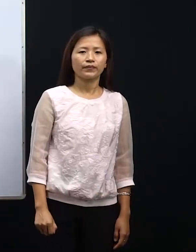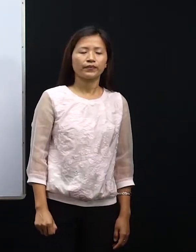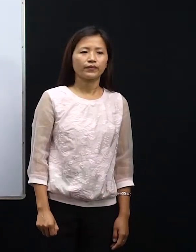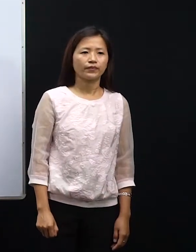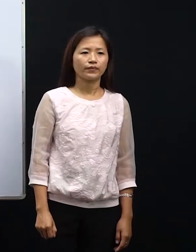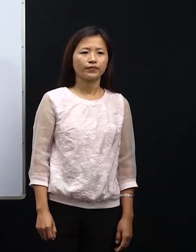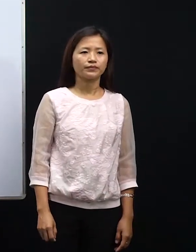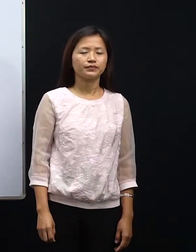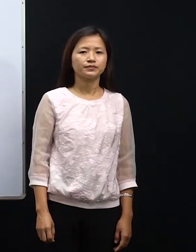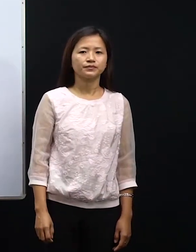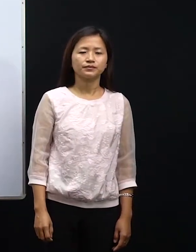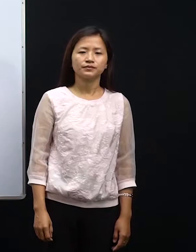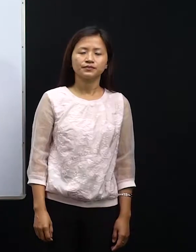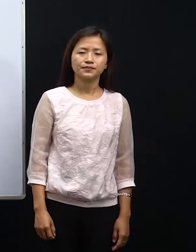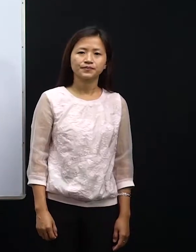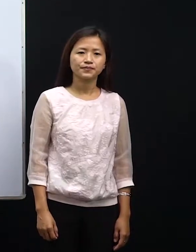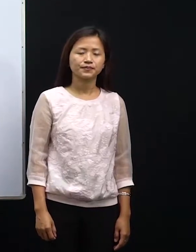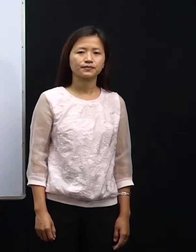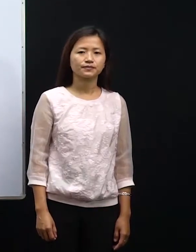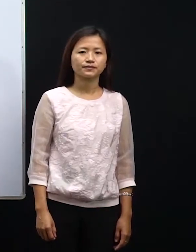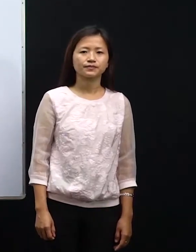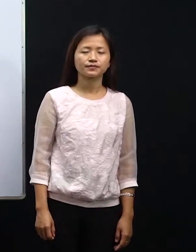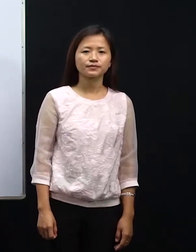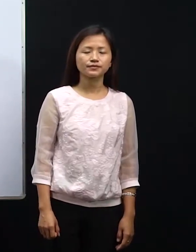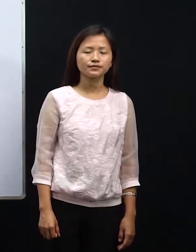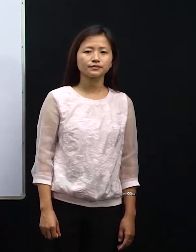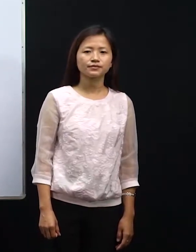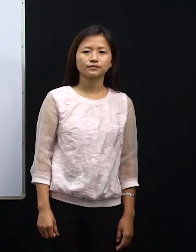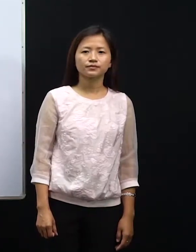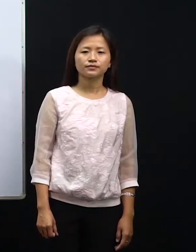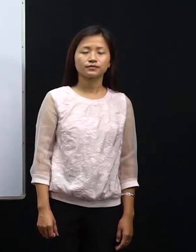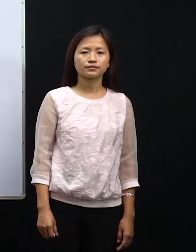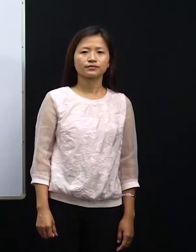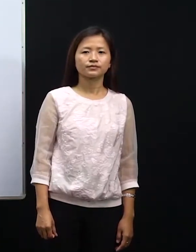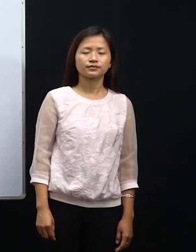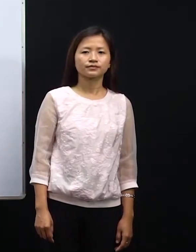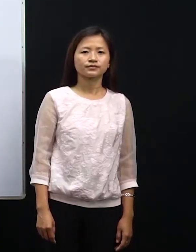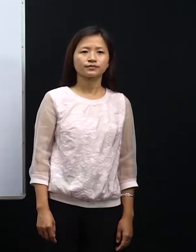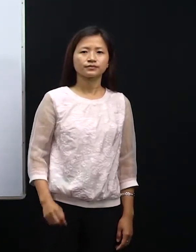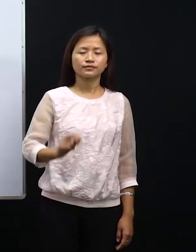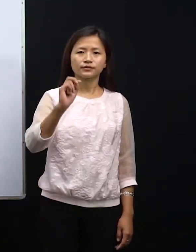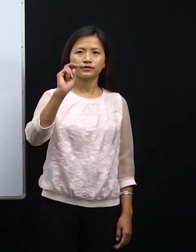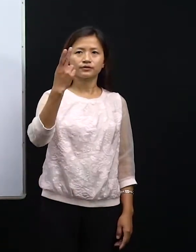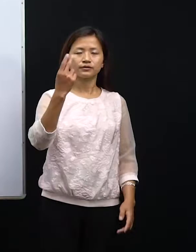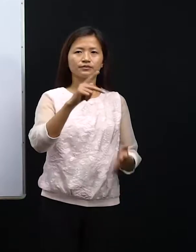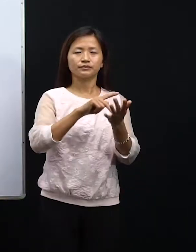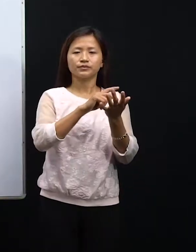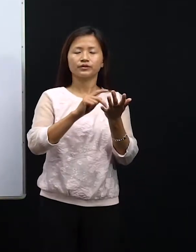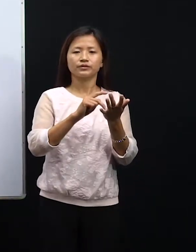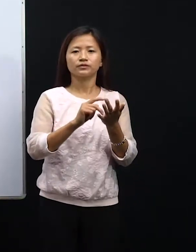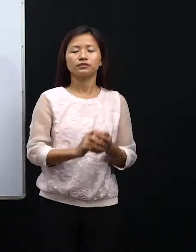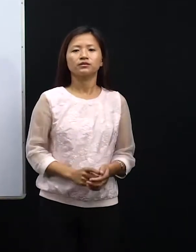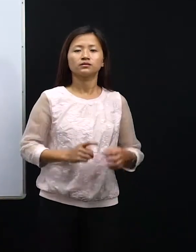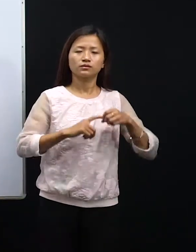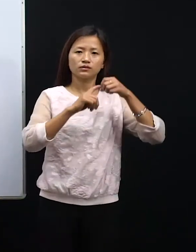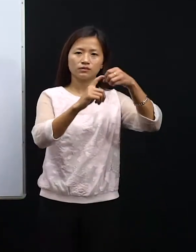included here. Alright? So that is the second part of the question. Let's look